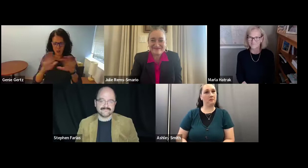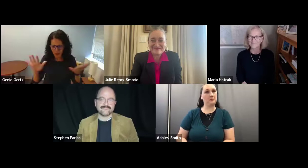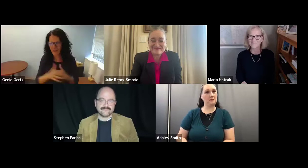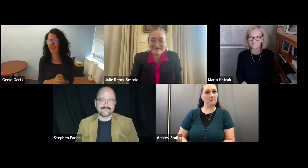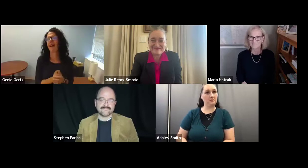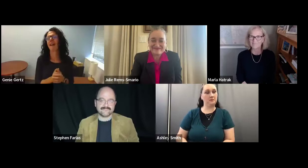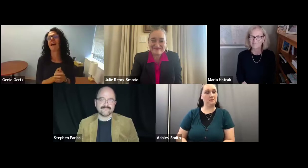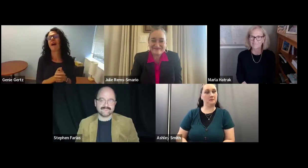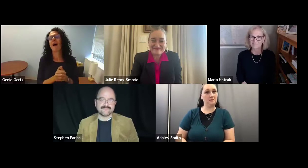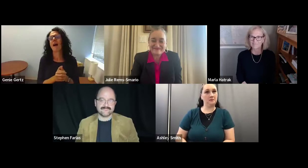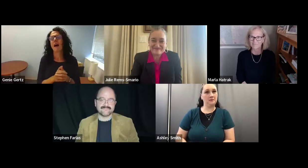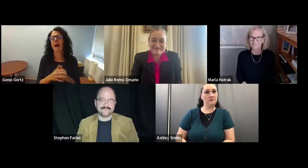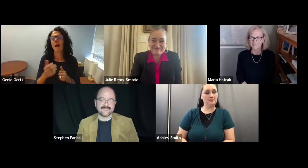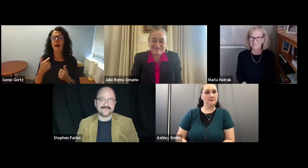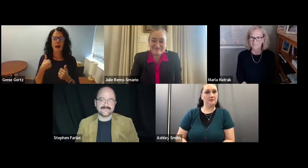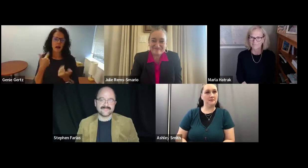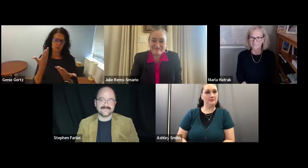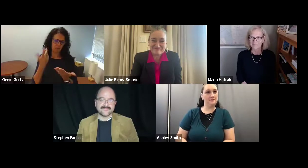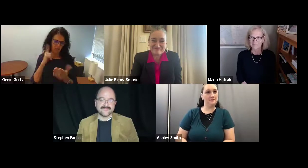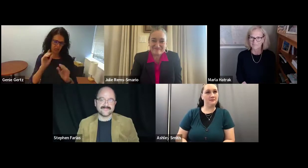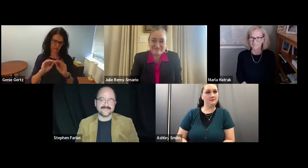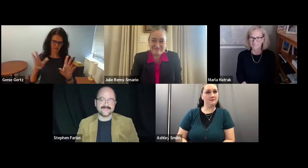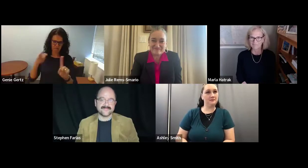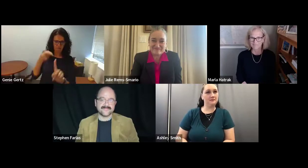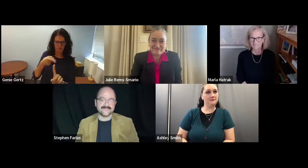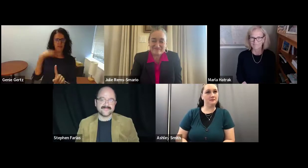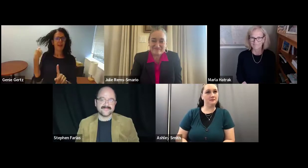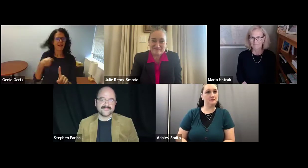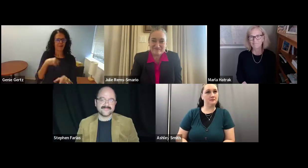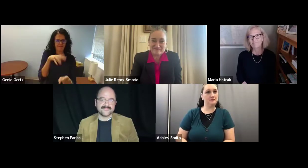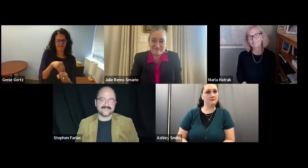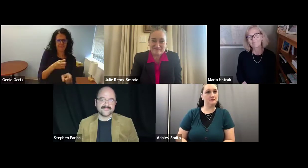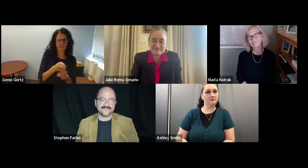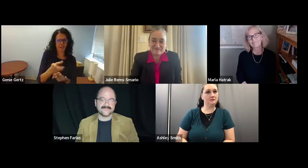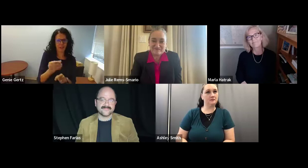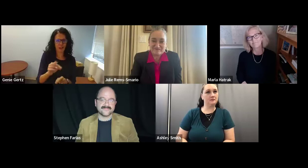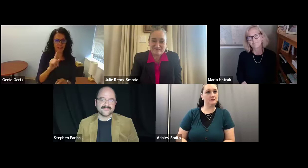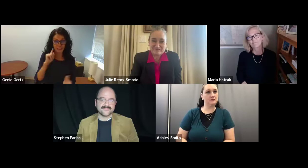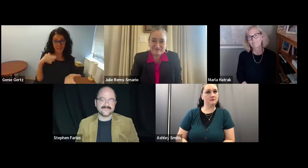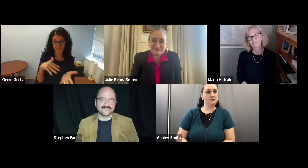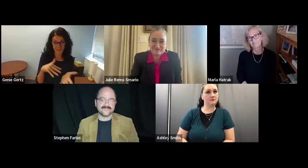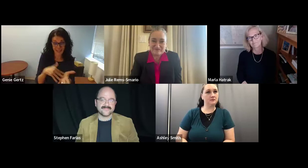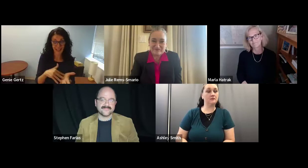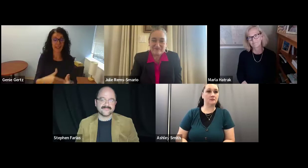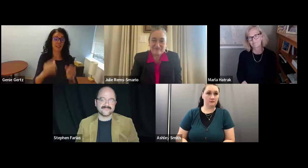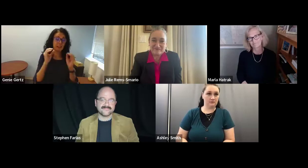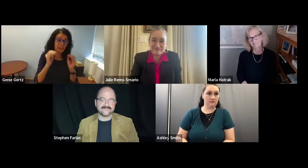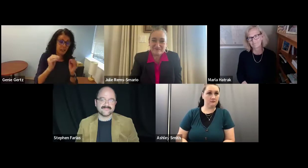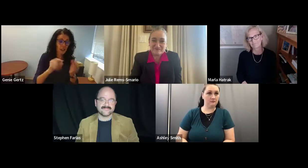signed like this, but sign language rights internationally. And I think that I'm in the field of